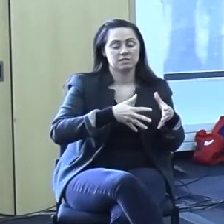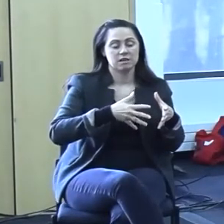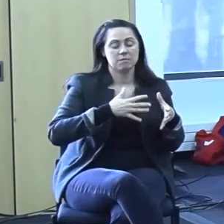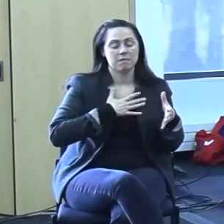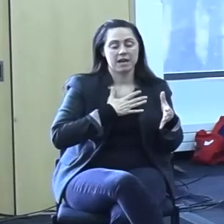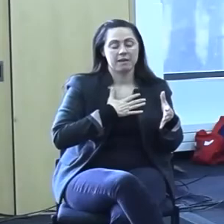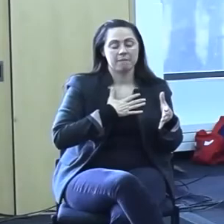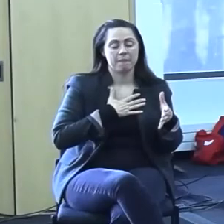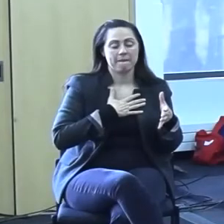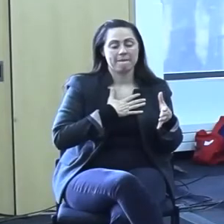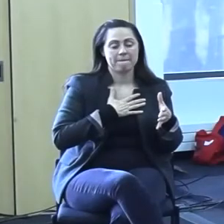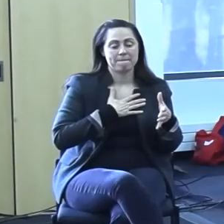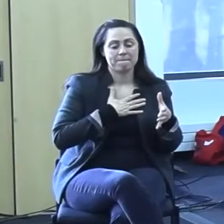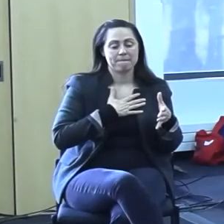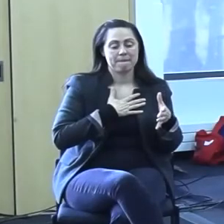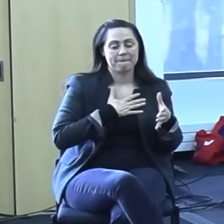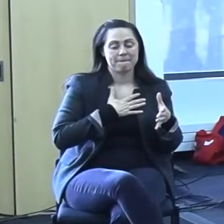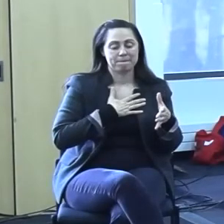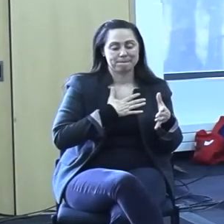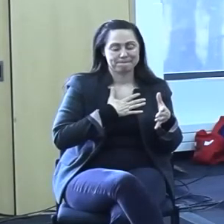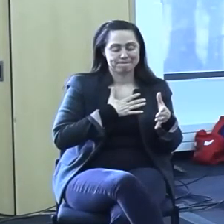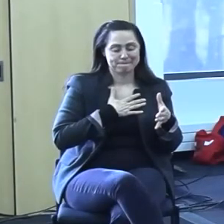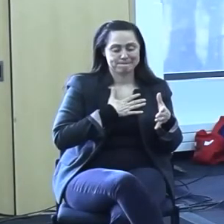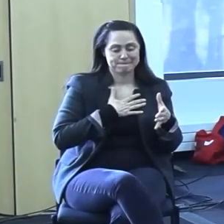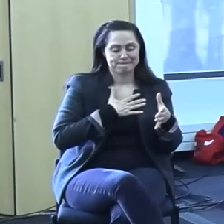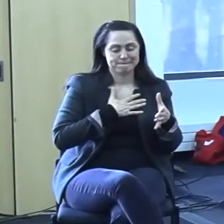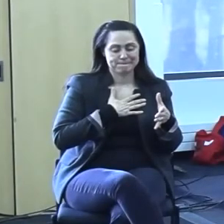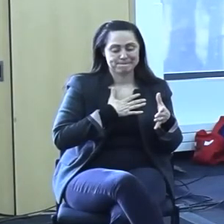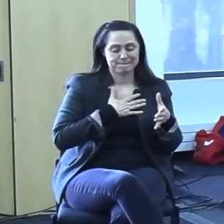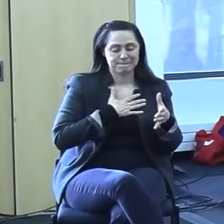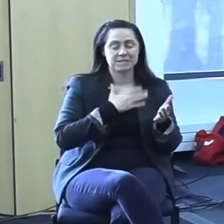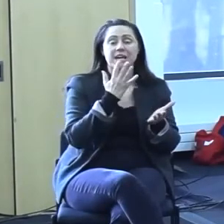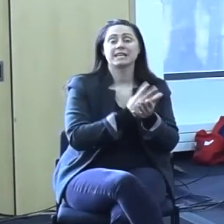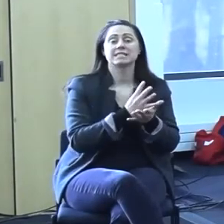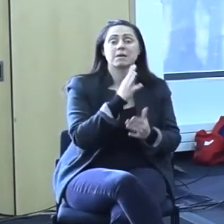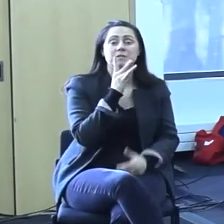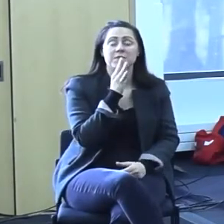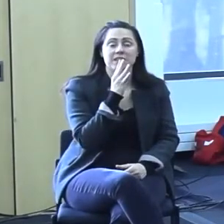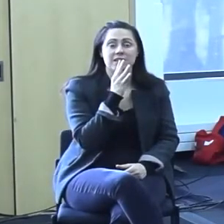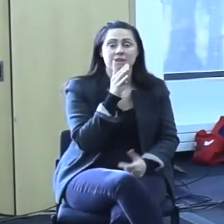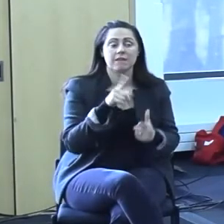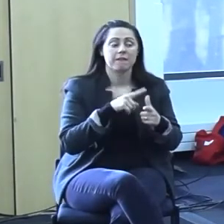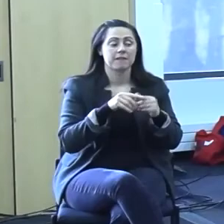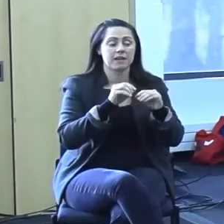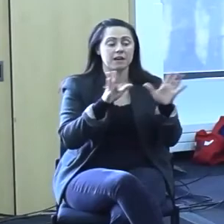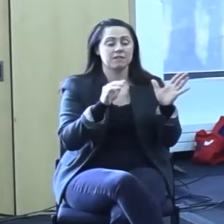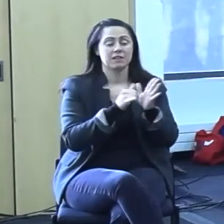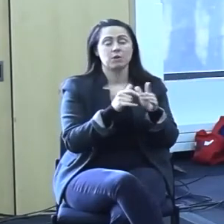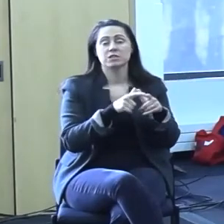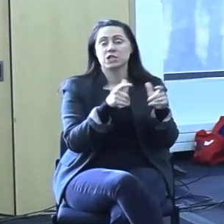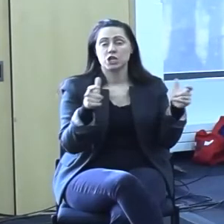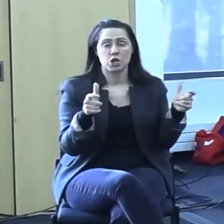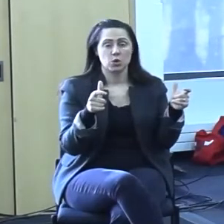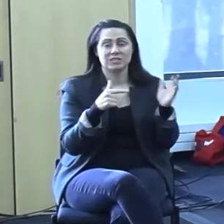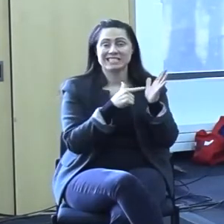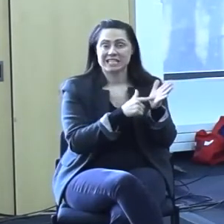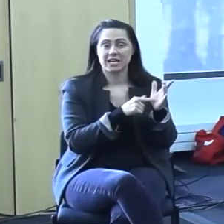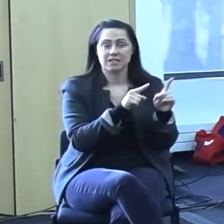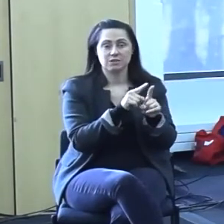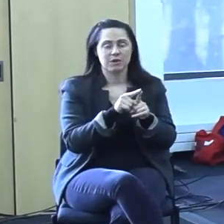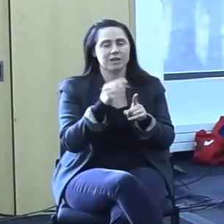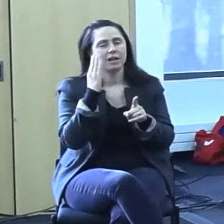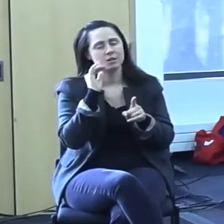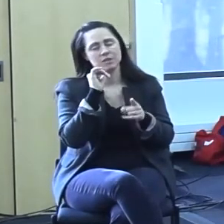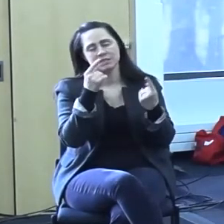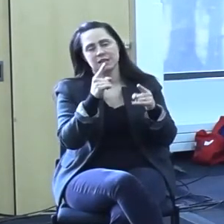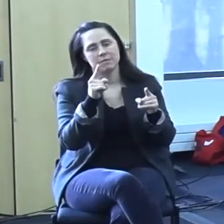um, let me see, I stopped speaking. And then obviously that was a huge sign as well. I know this